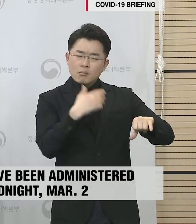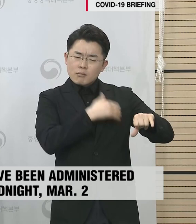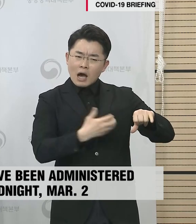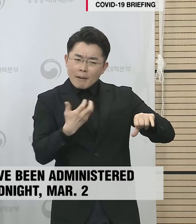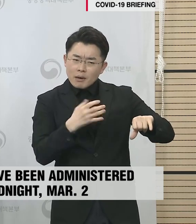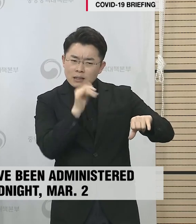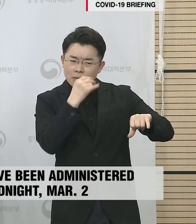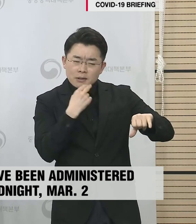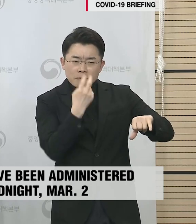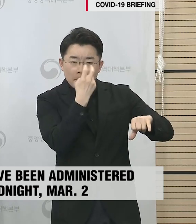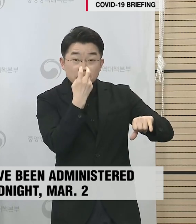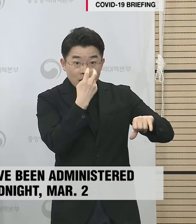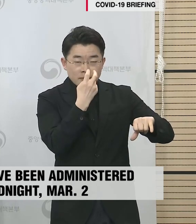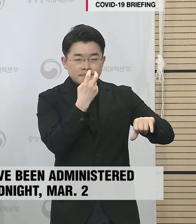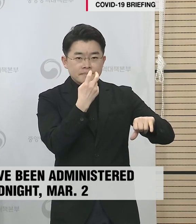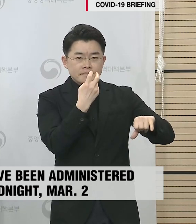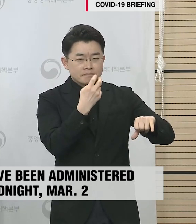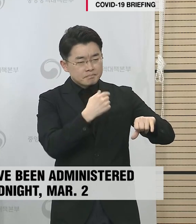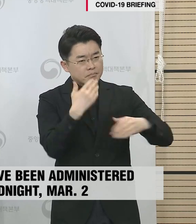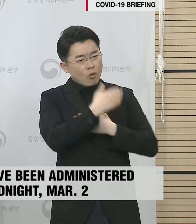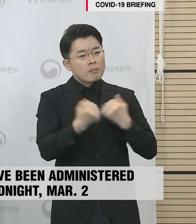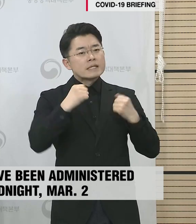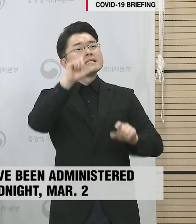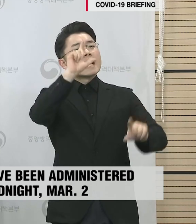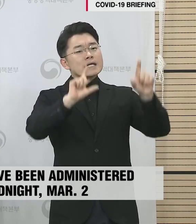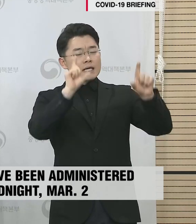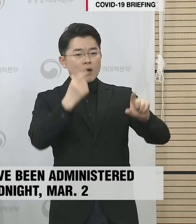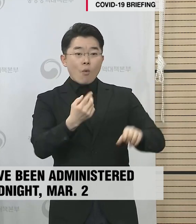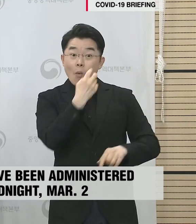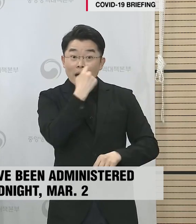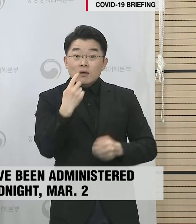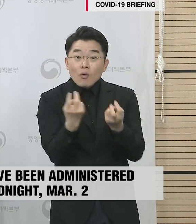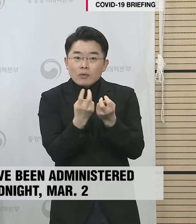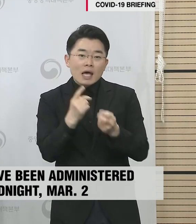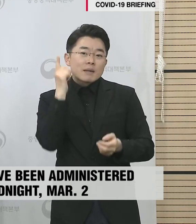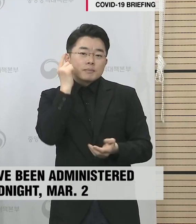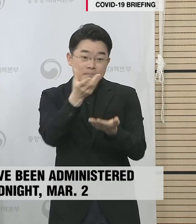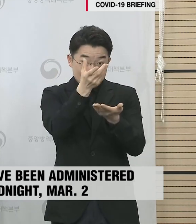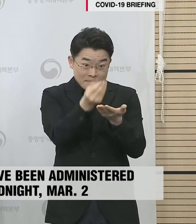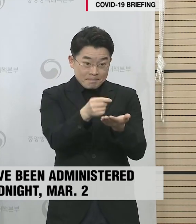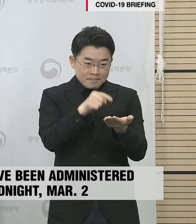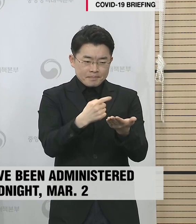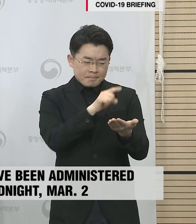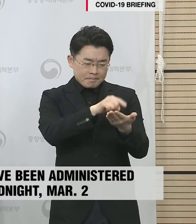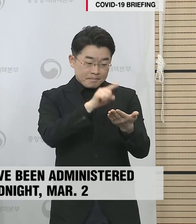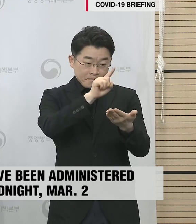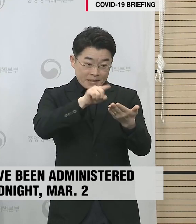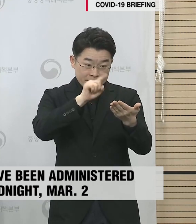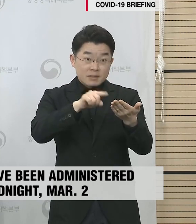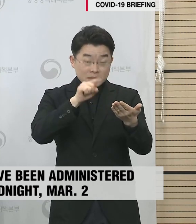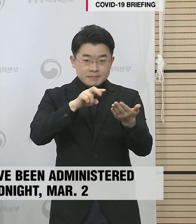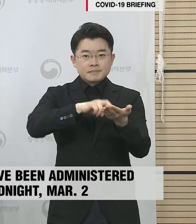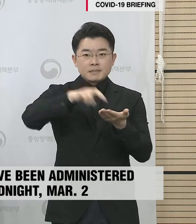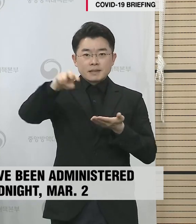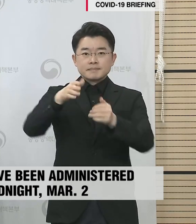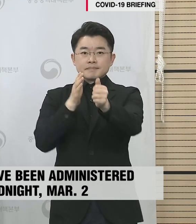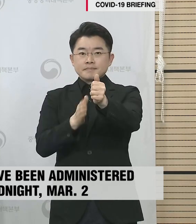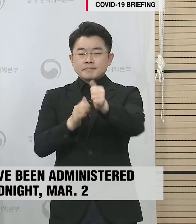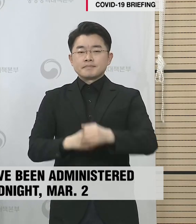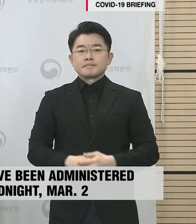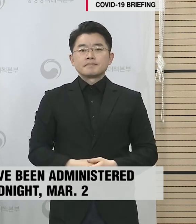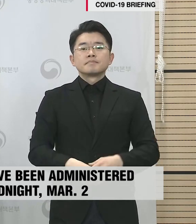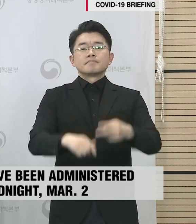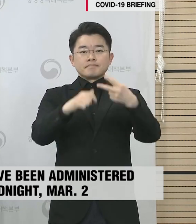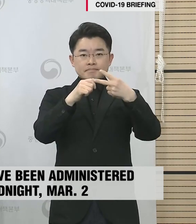to monitor the children's health conditions and symptoms, and please update this information on